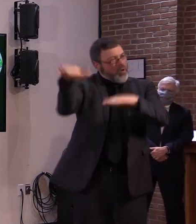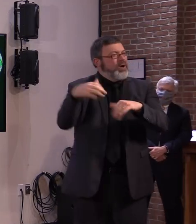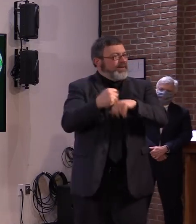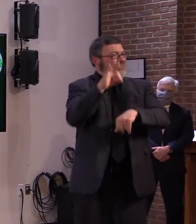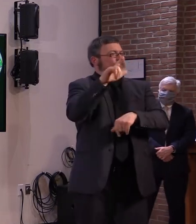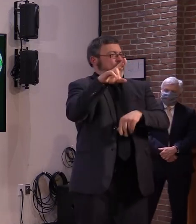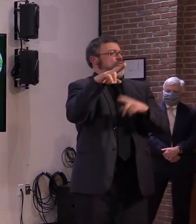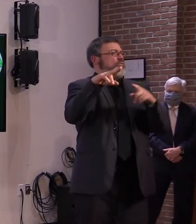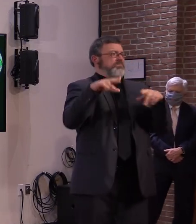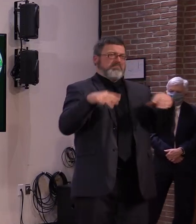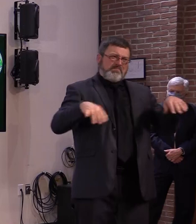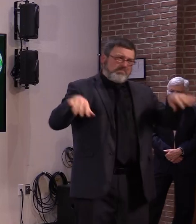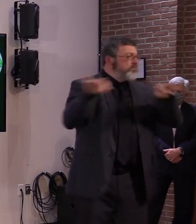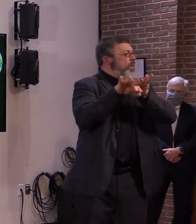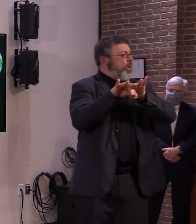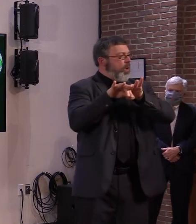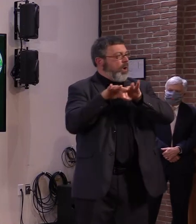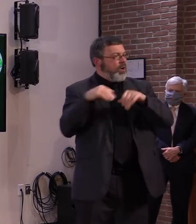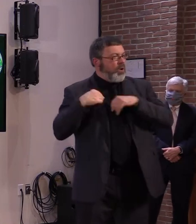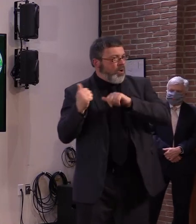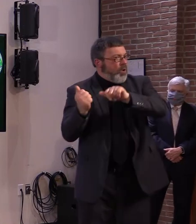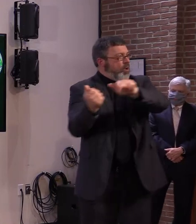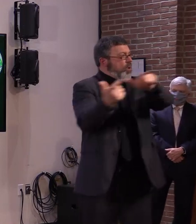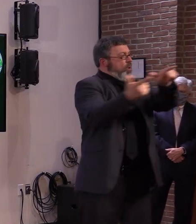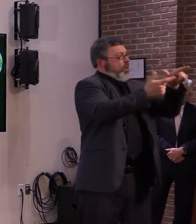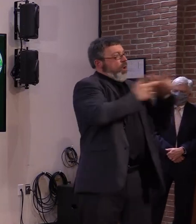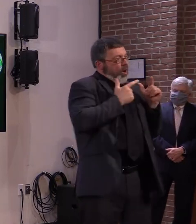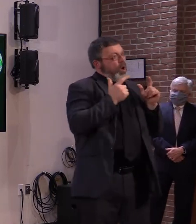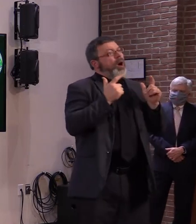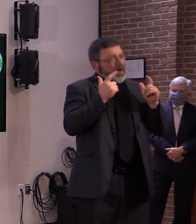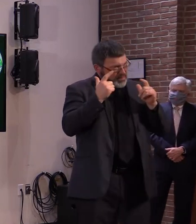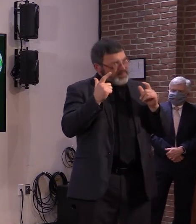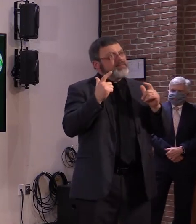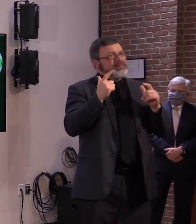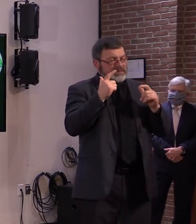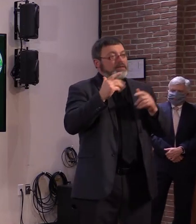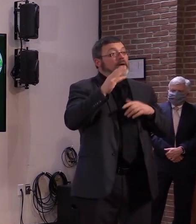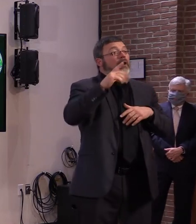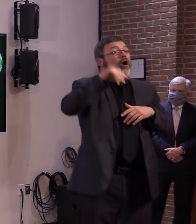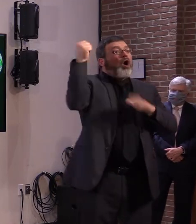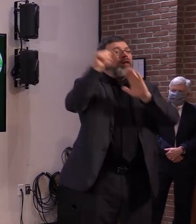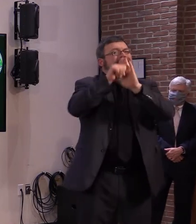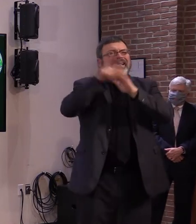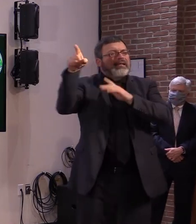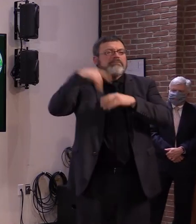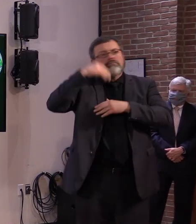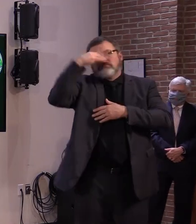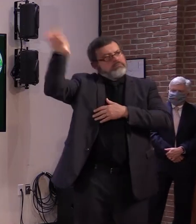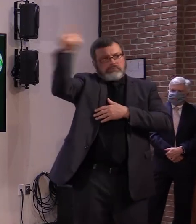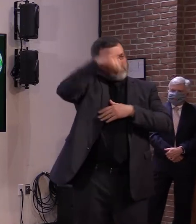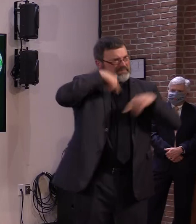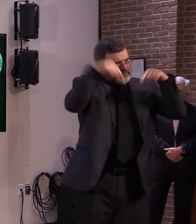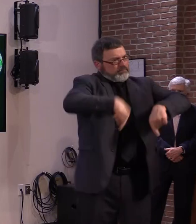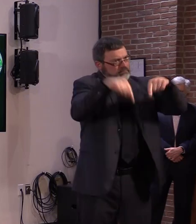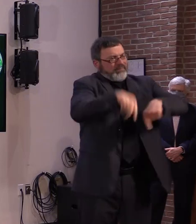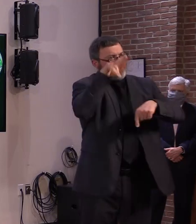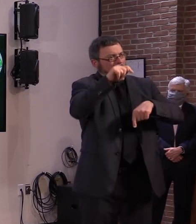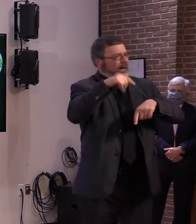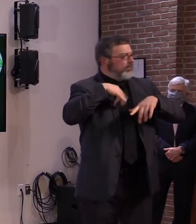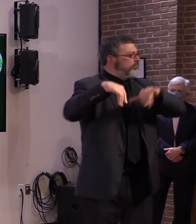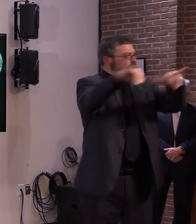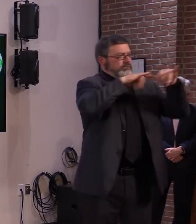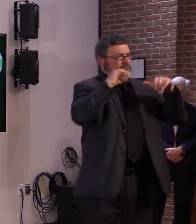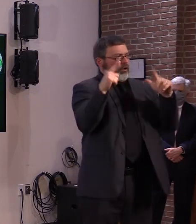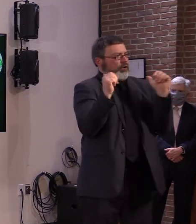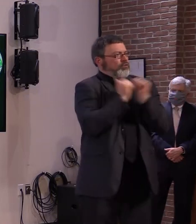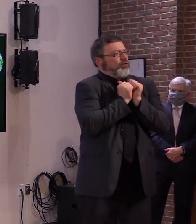country, and we can do better. In particular, only 27% of Vermonters ages 18 to 49